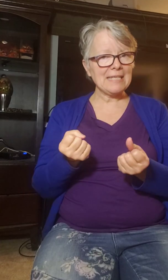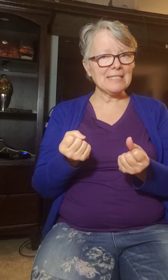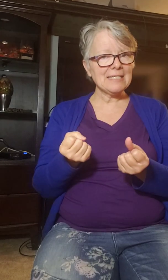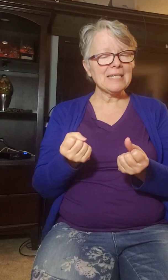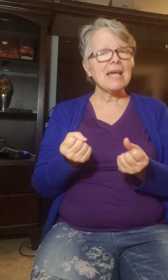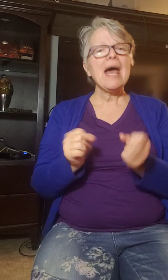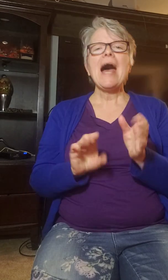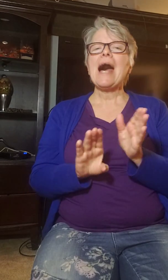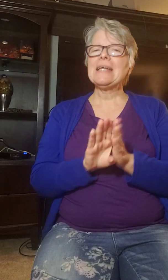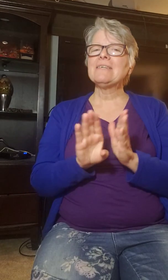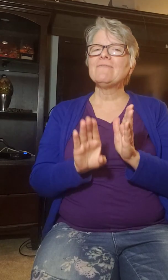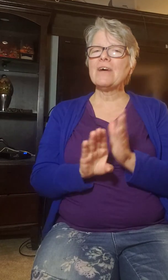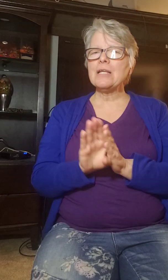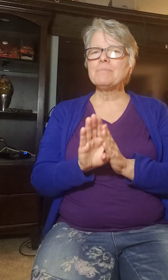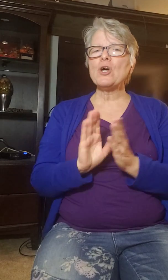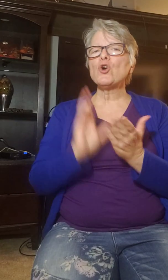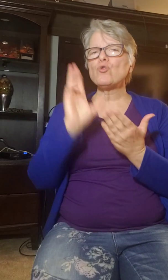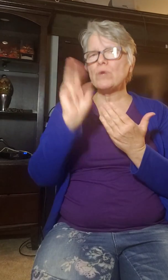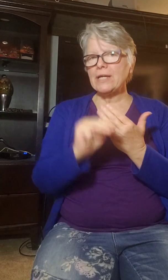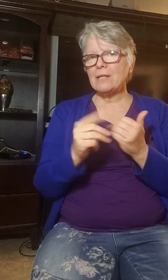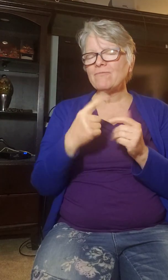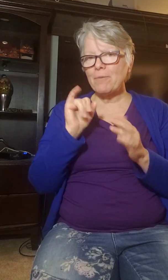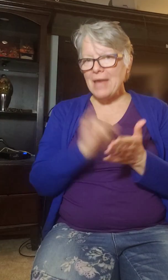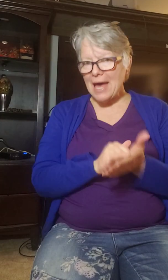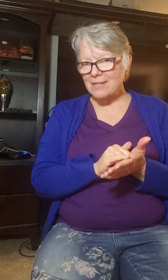signs and developed a curriculum from that.